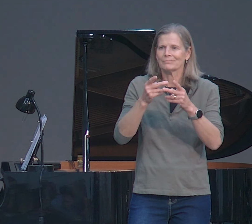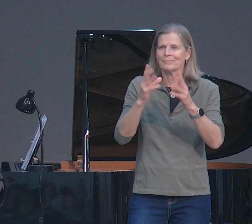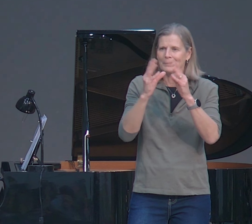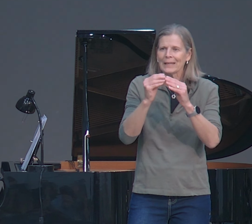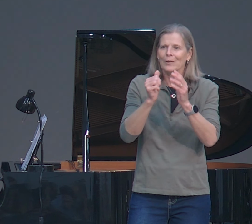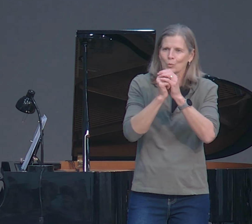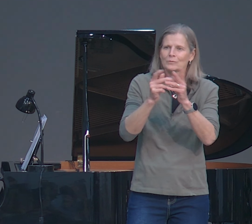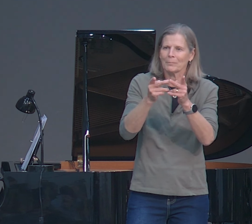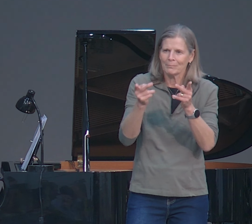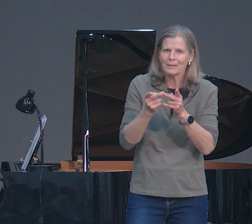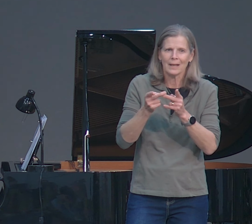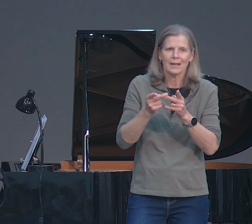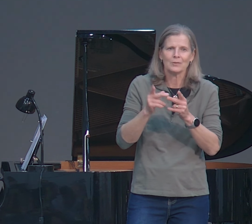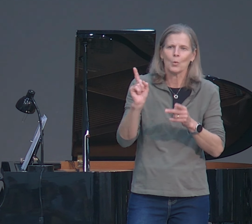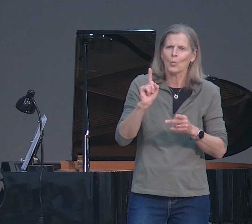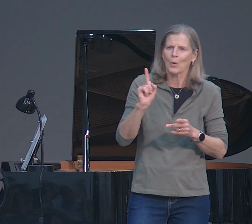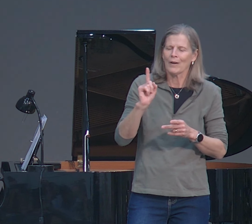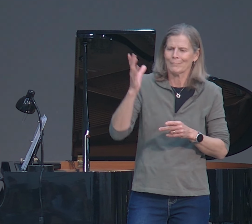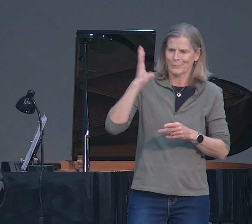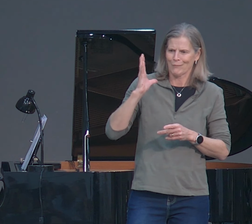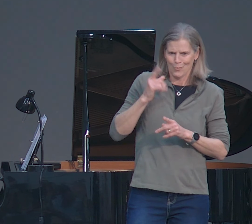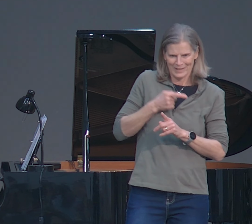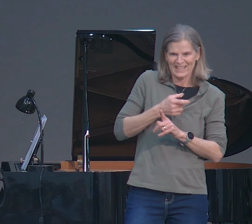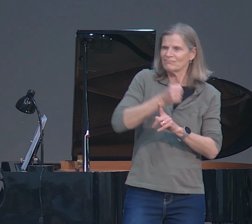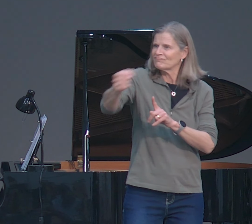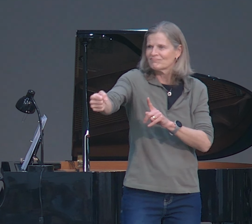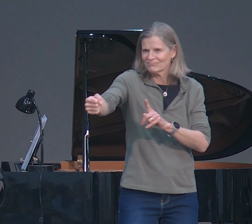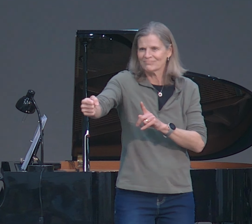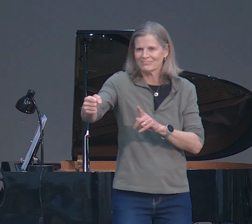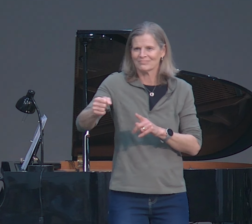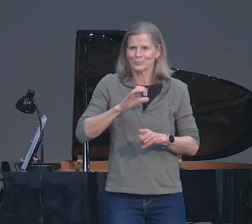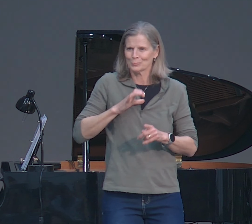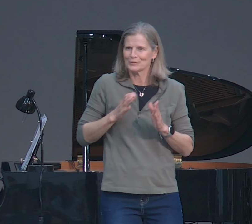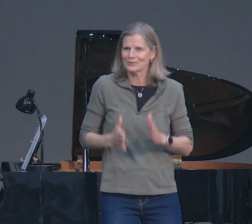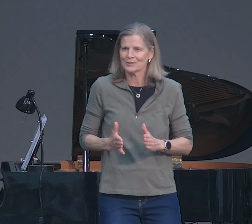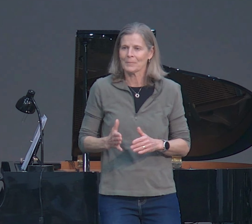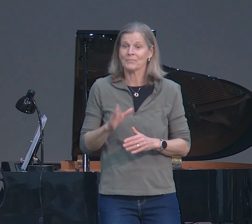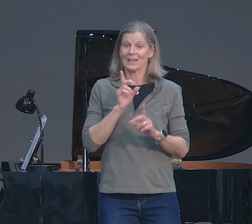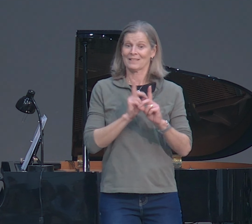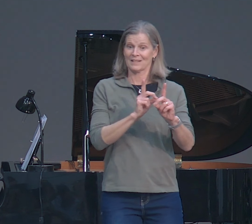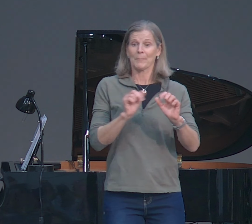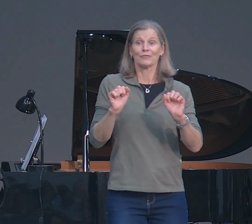very places where he once had Christians scourged. The disciples